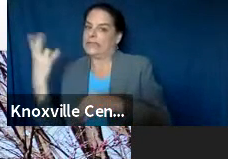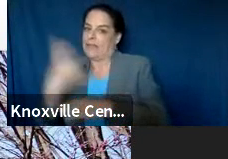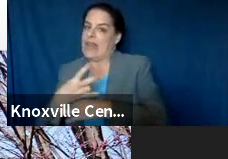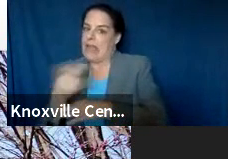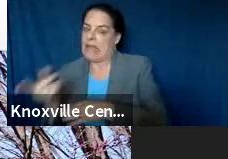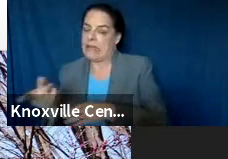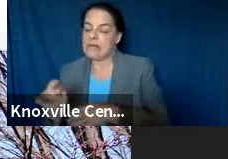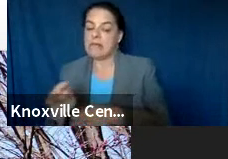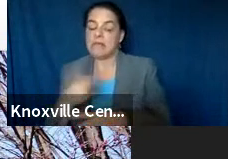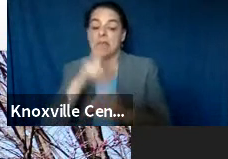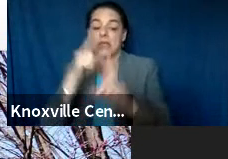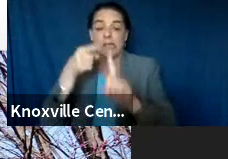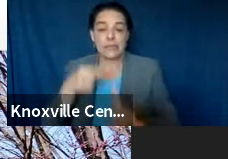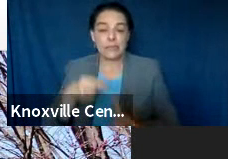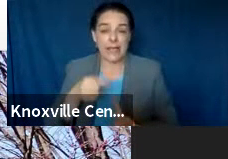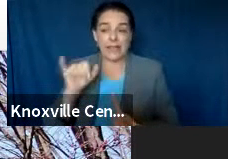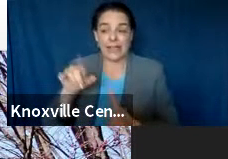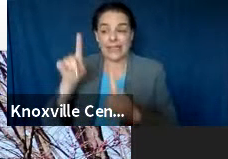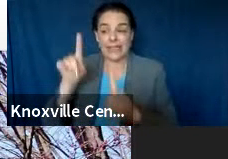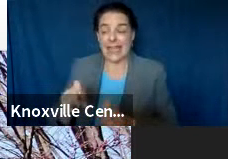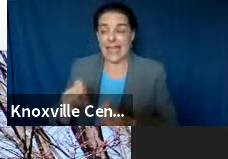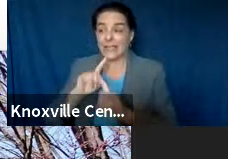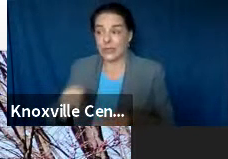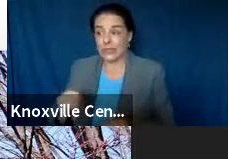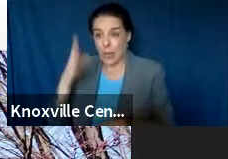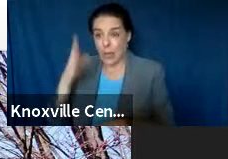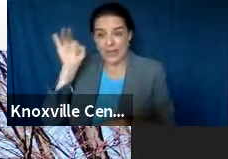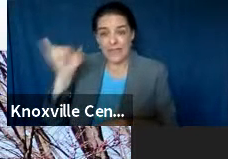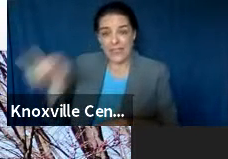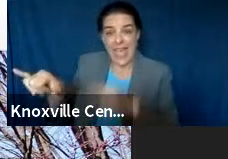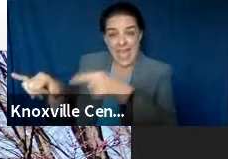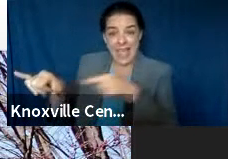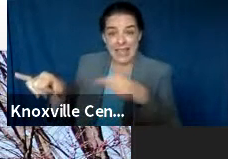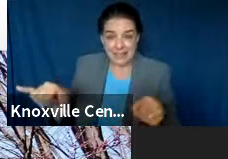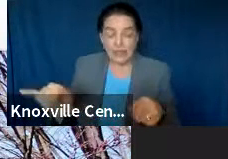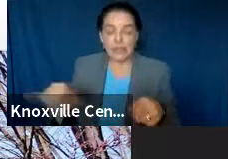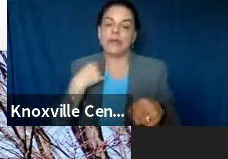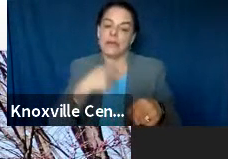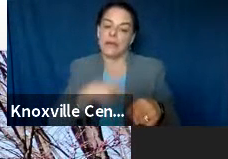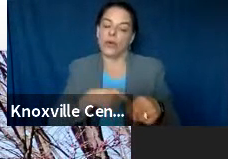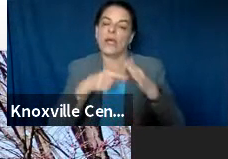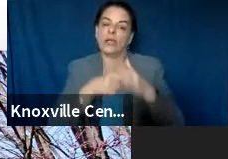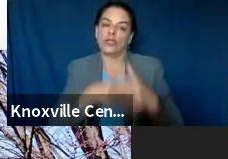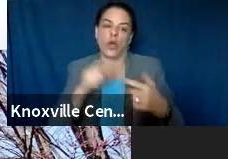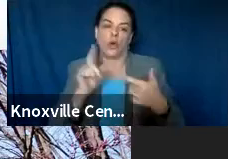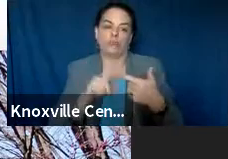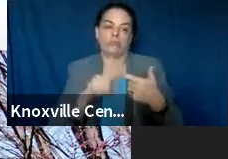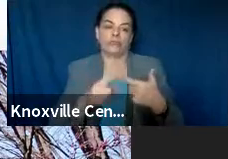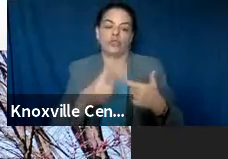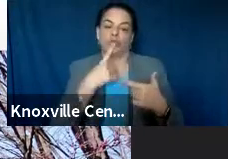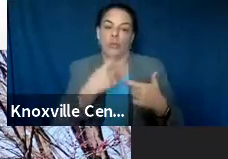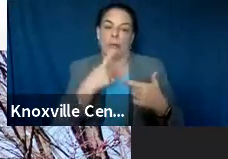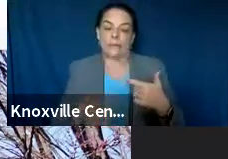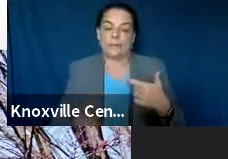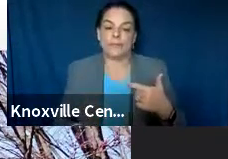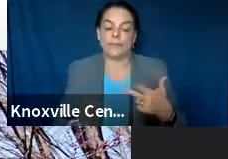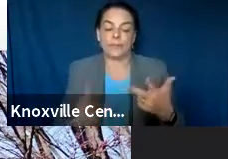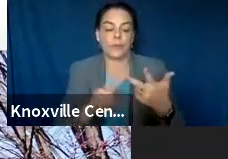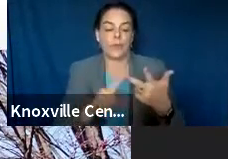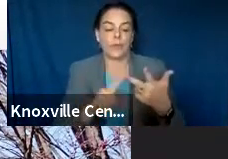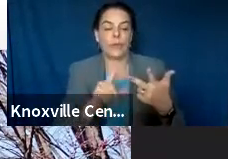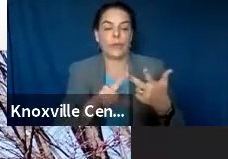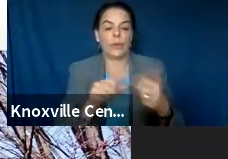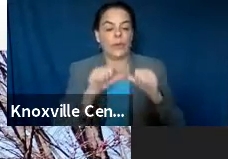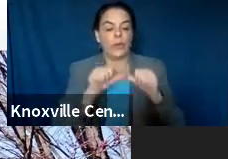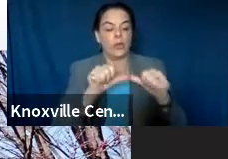factors, specifically the test turnaround time, we are representing this benchmark as red. Our third benchmark,